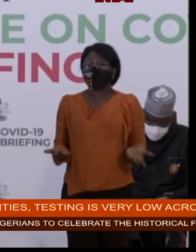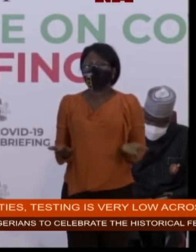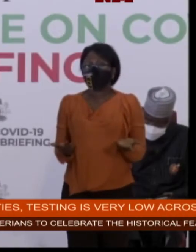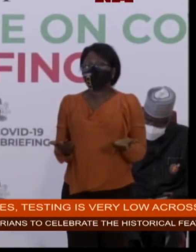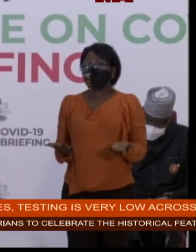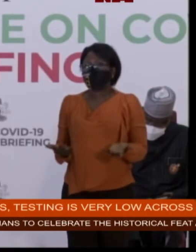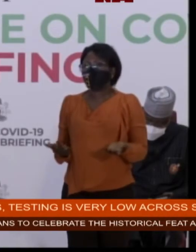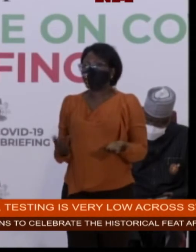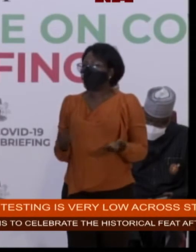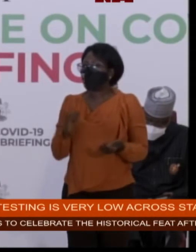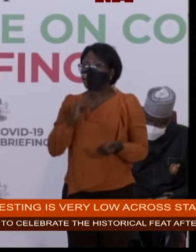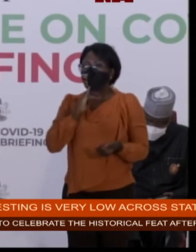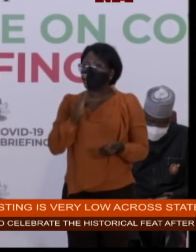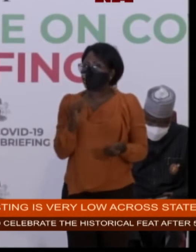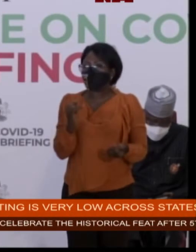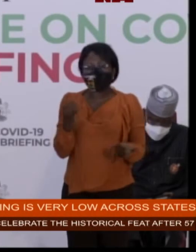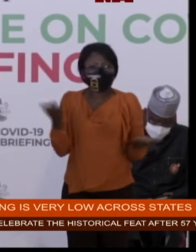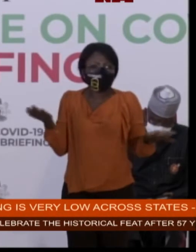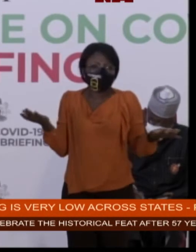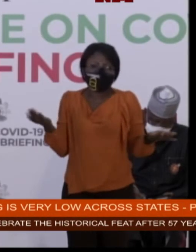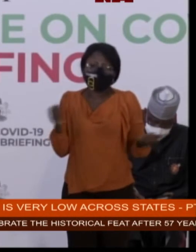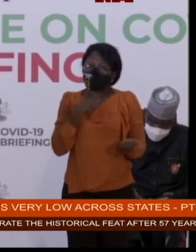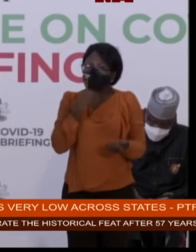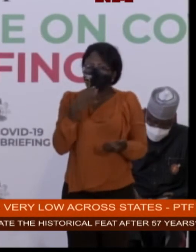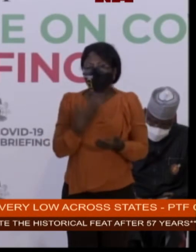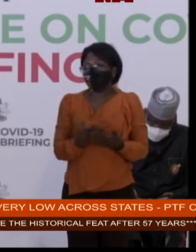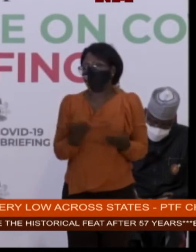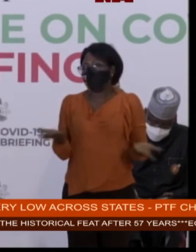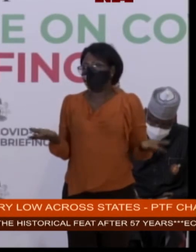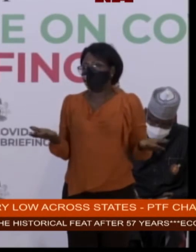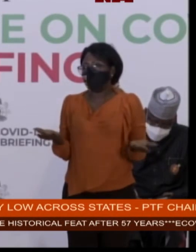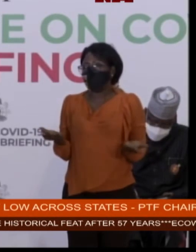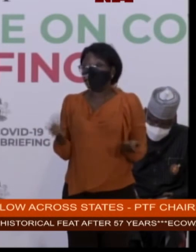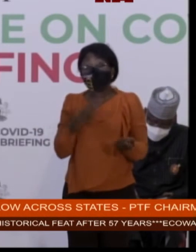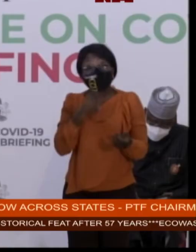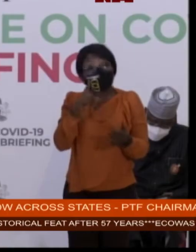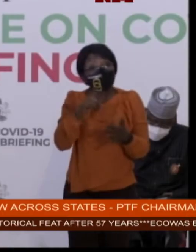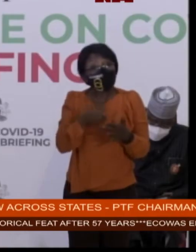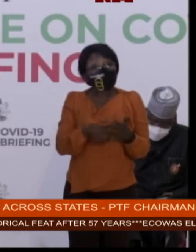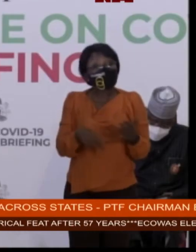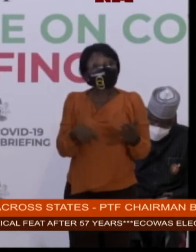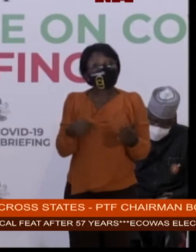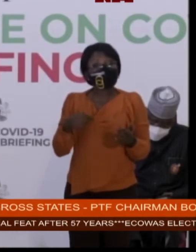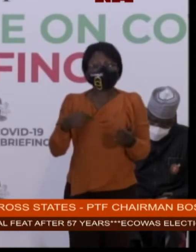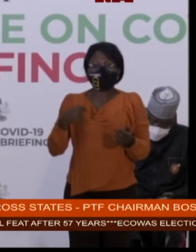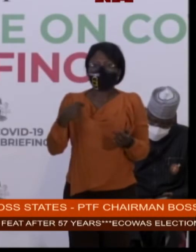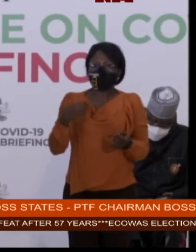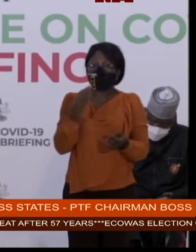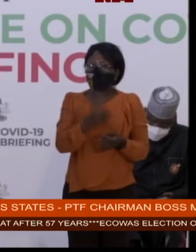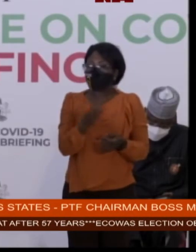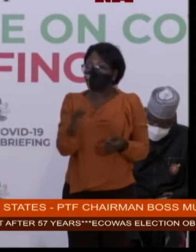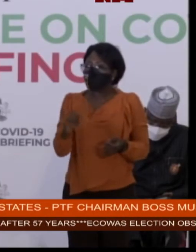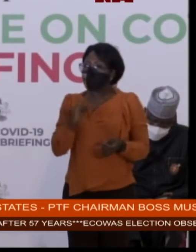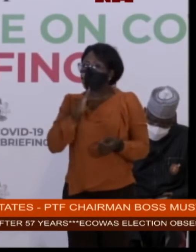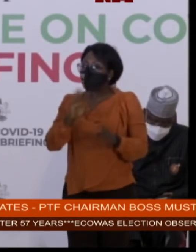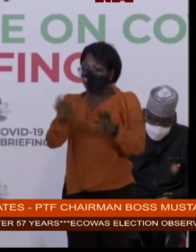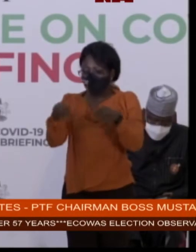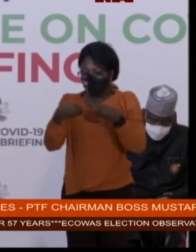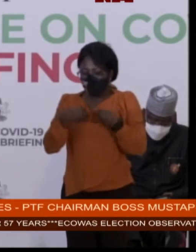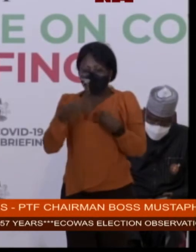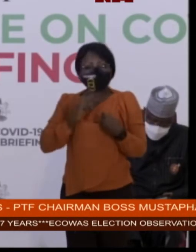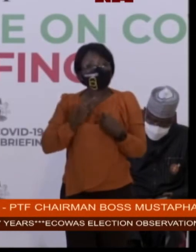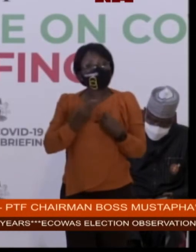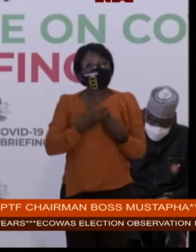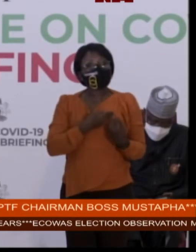domain, gives cause for me for concern. And what COVAX facility has given to